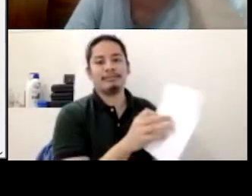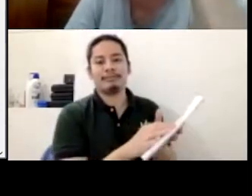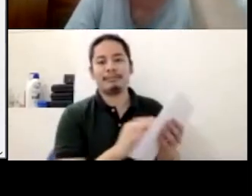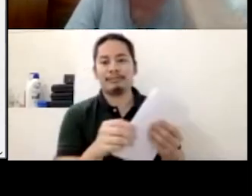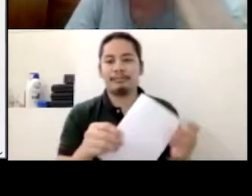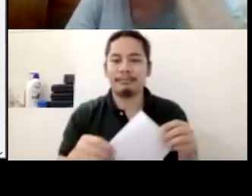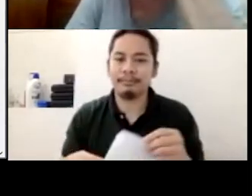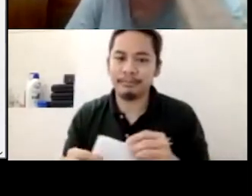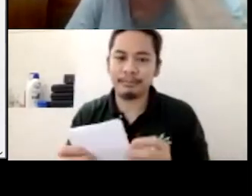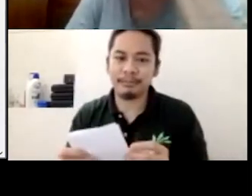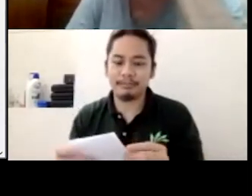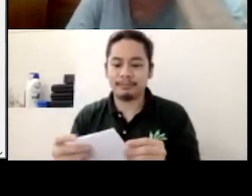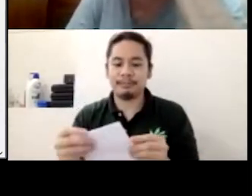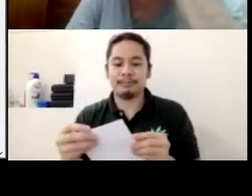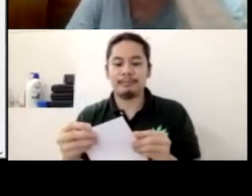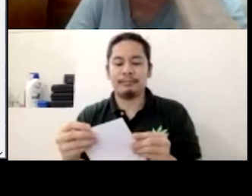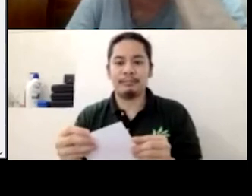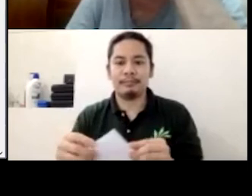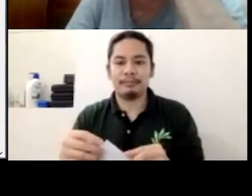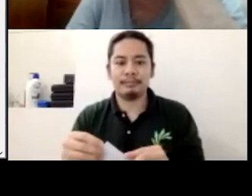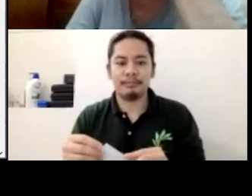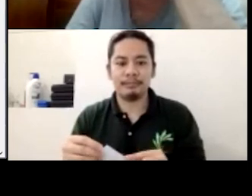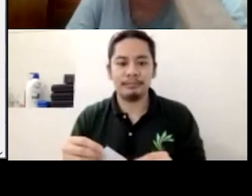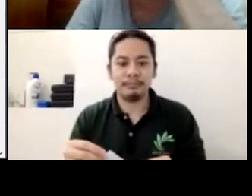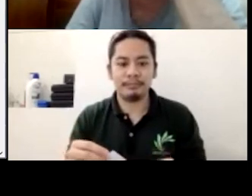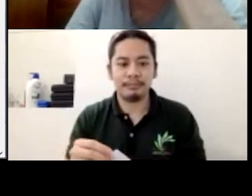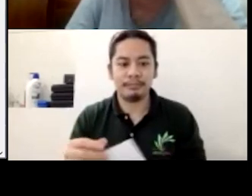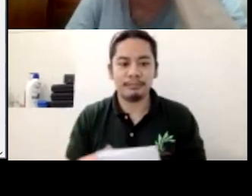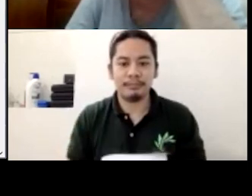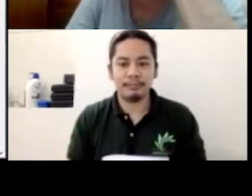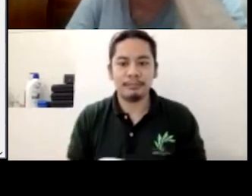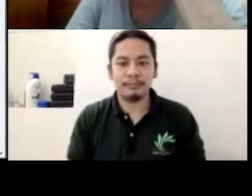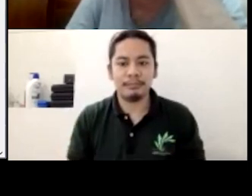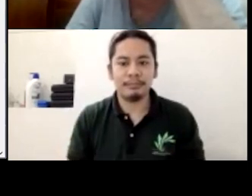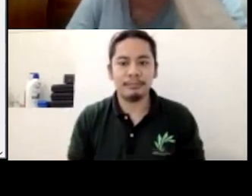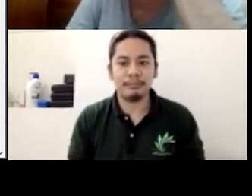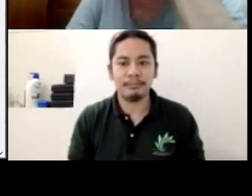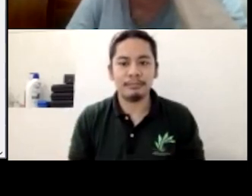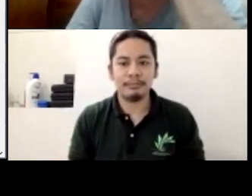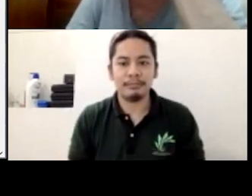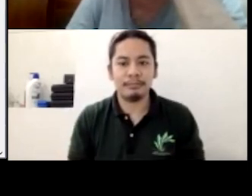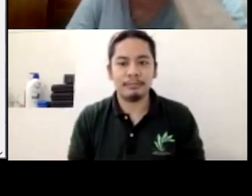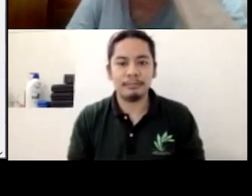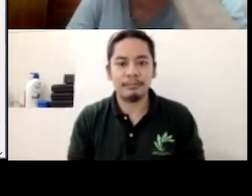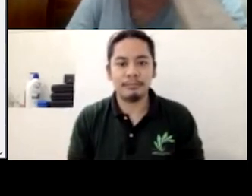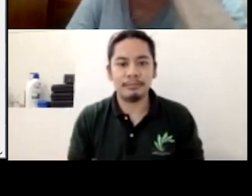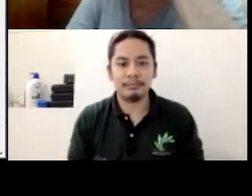all the signs in basically on one page, kind of thing, as opposed to flipping it around in different